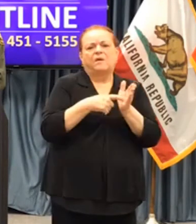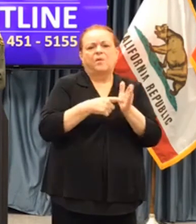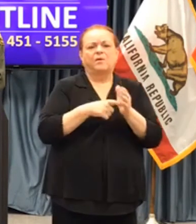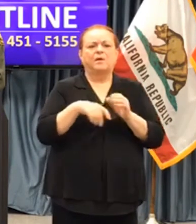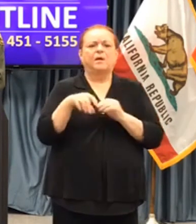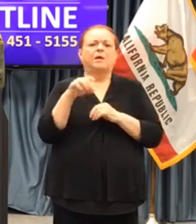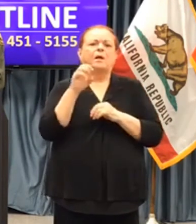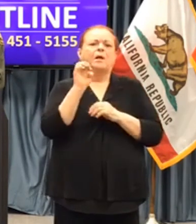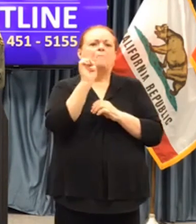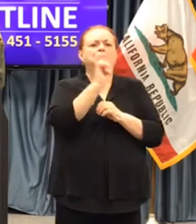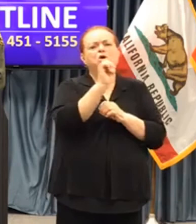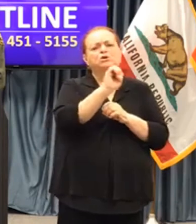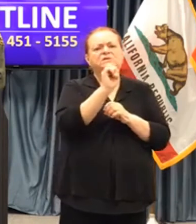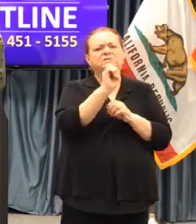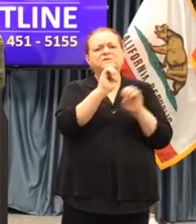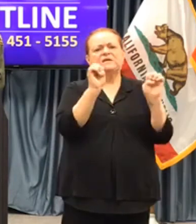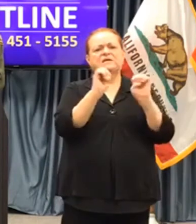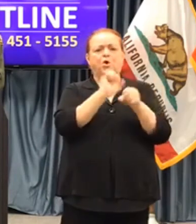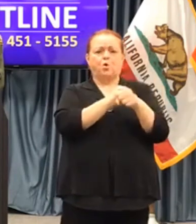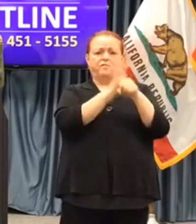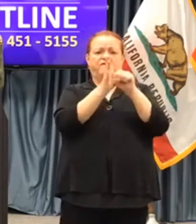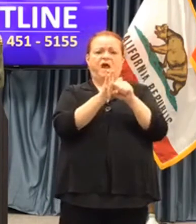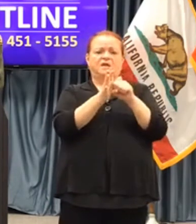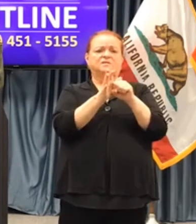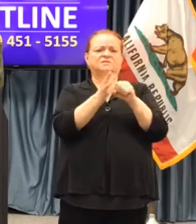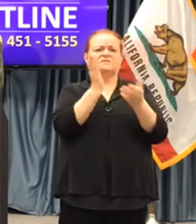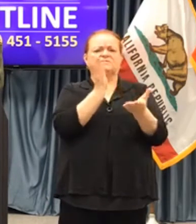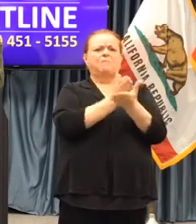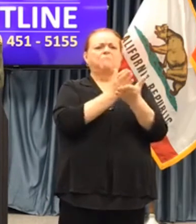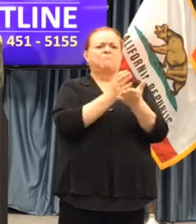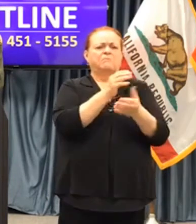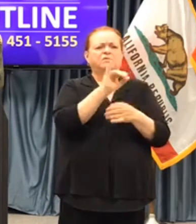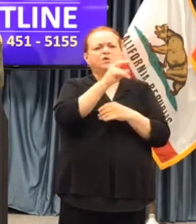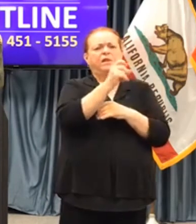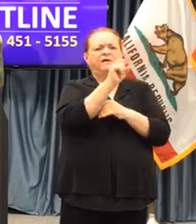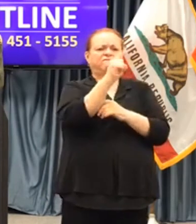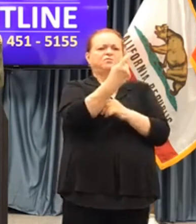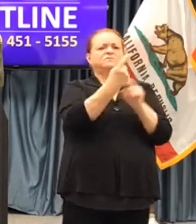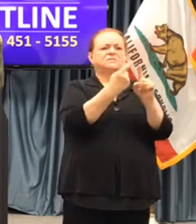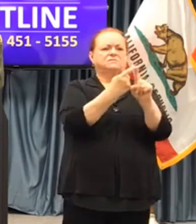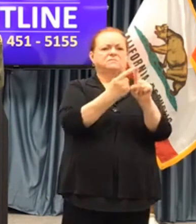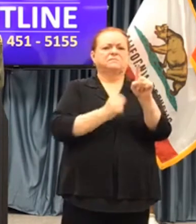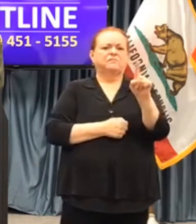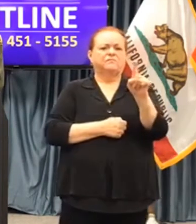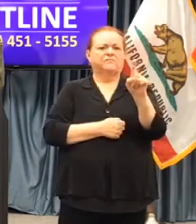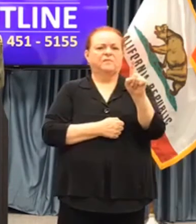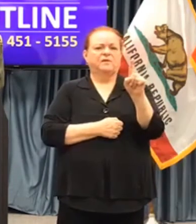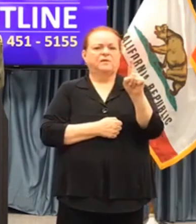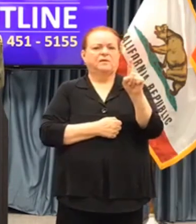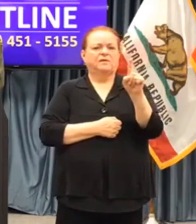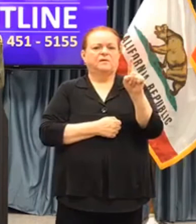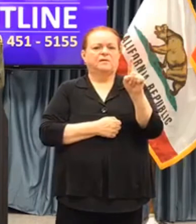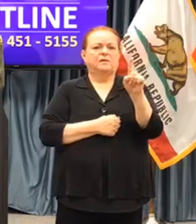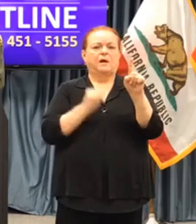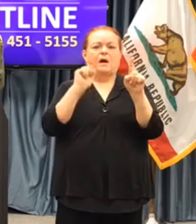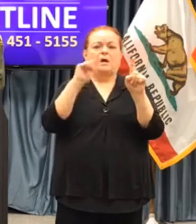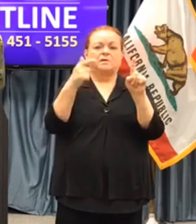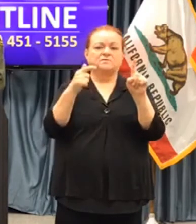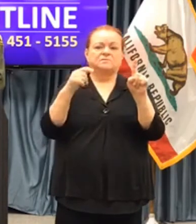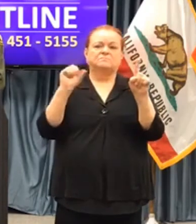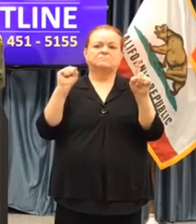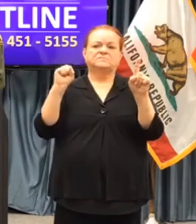is lifted on July 1st, and then it would be August, September,